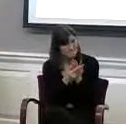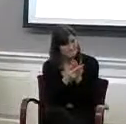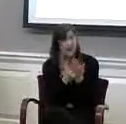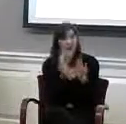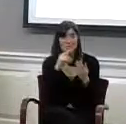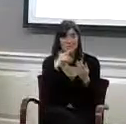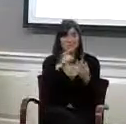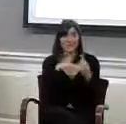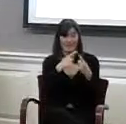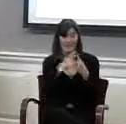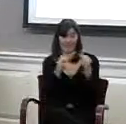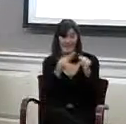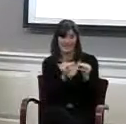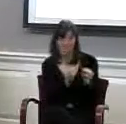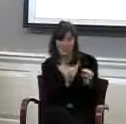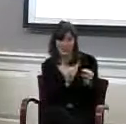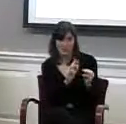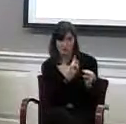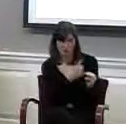get to some of the initial results.